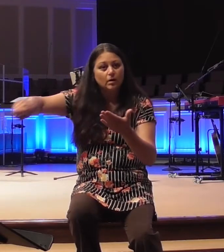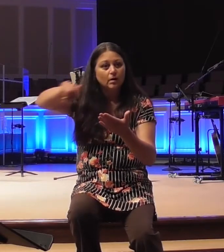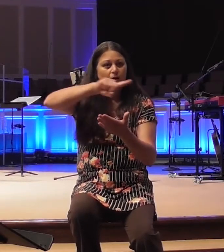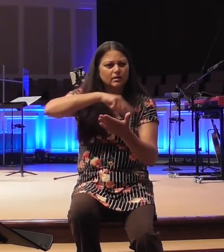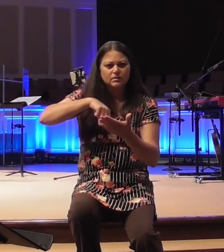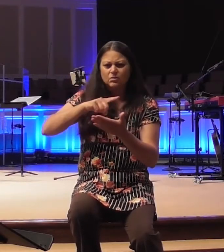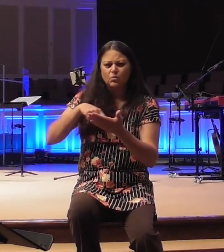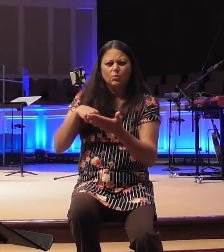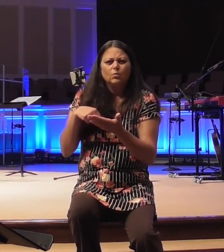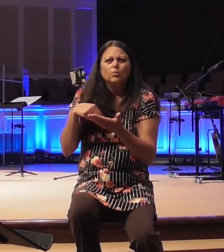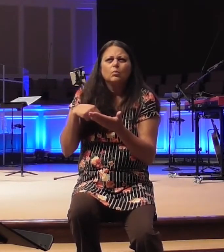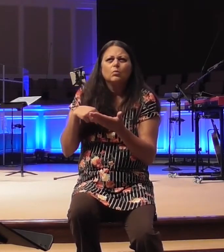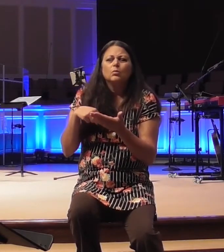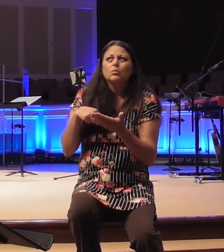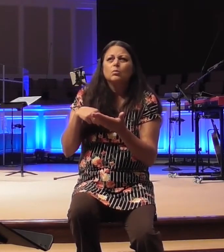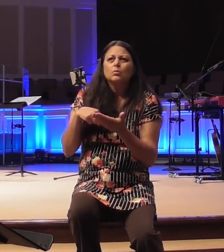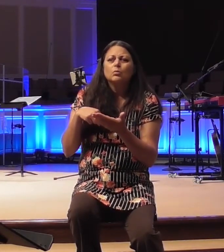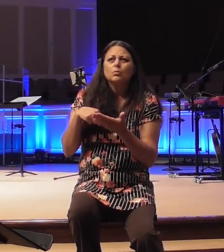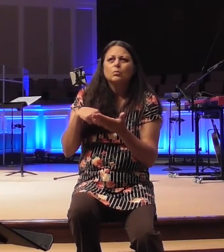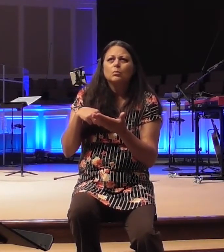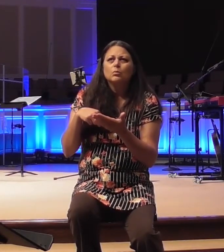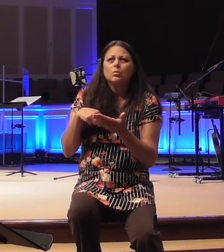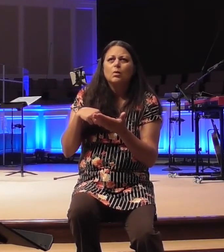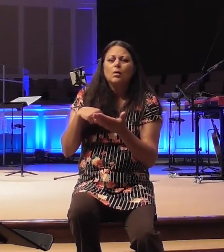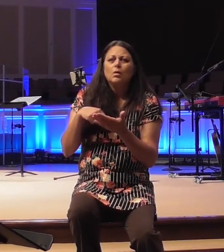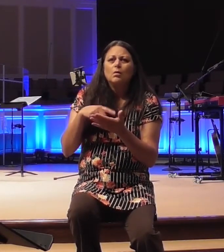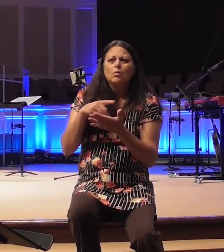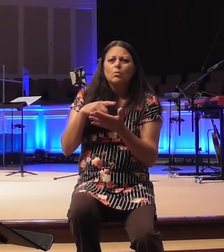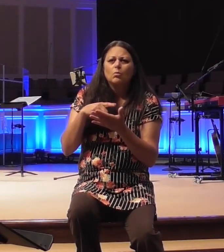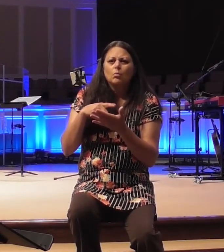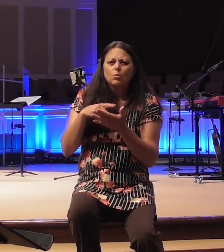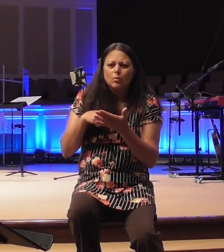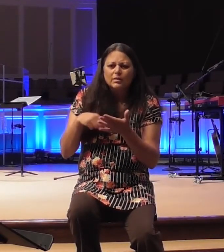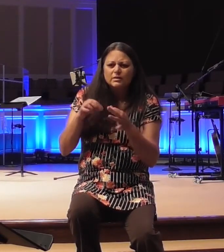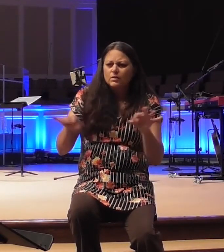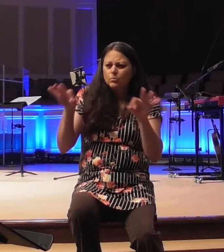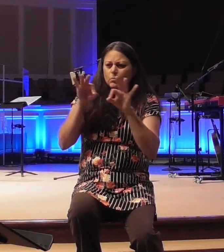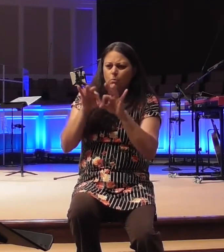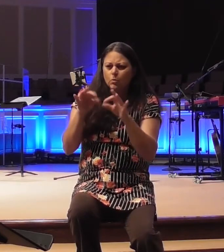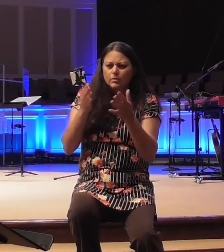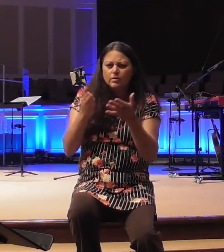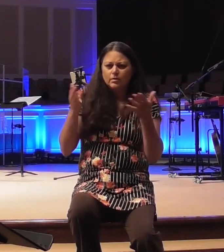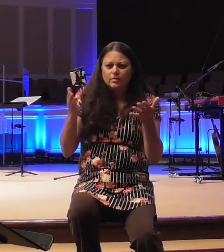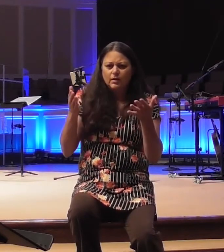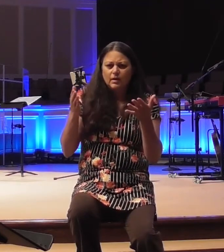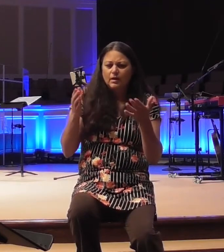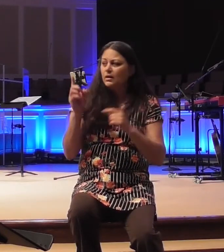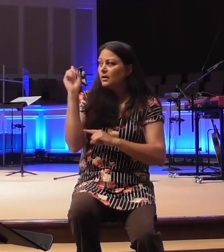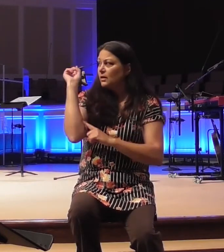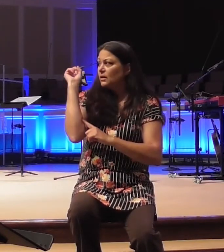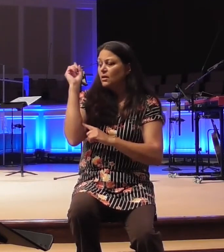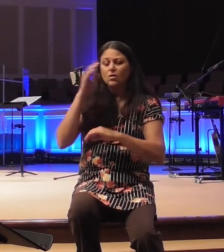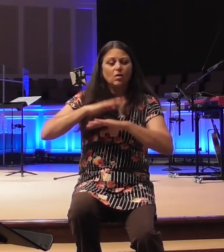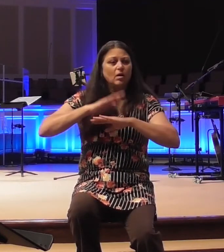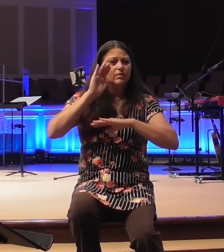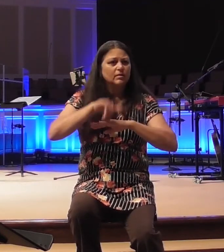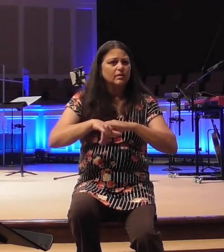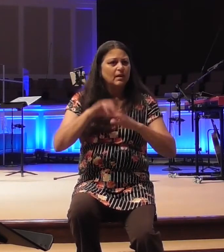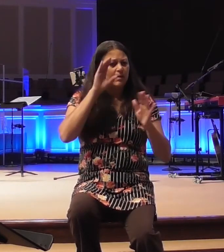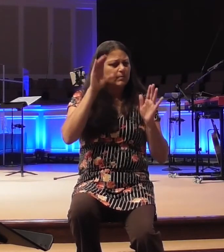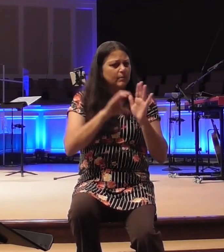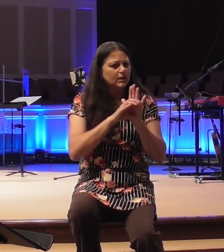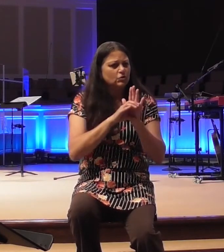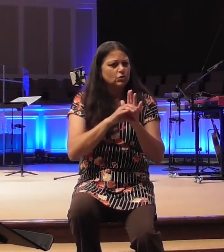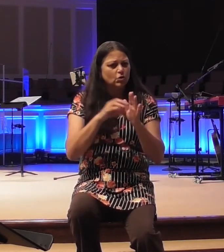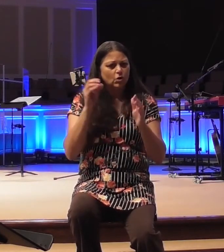What is it about that picture? If Sharon can show it again, that picture on top of Mount Suribachi that draws our